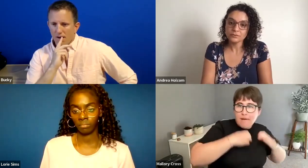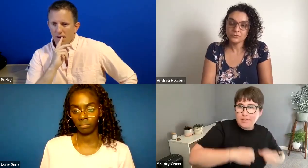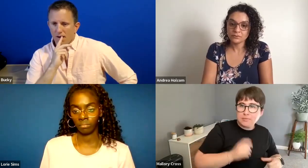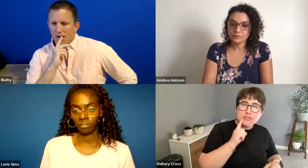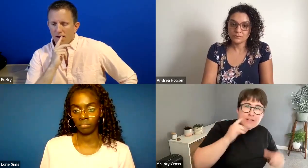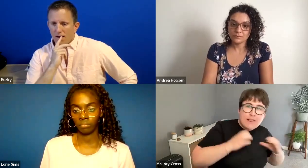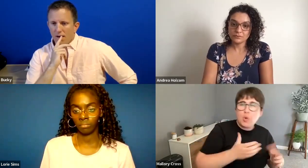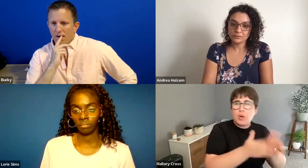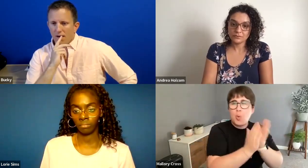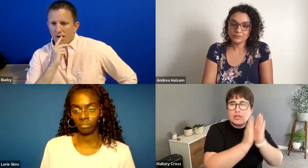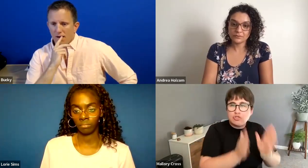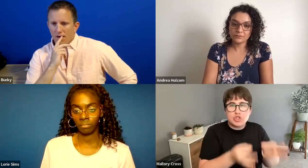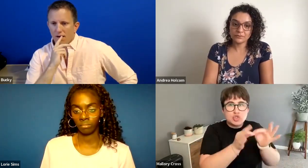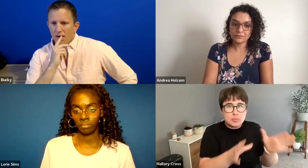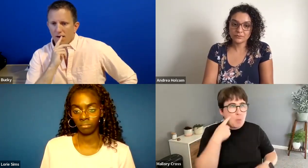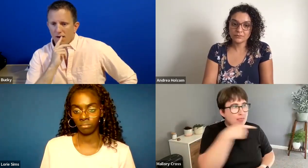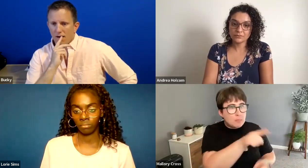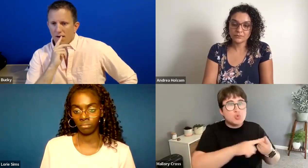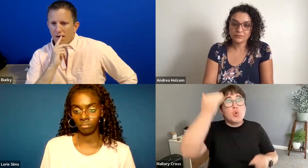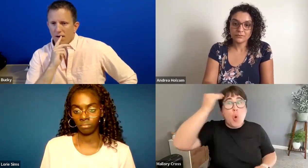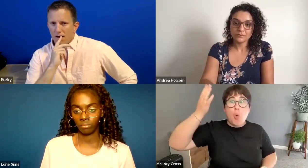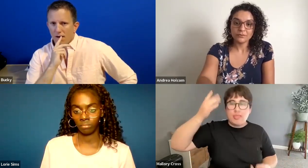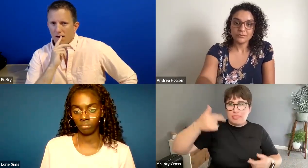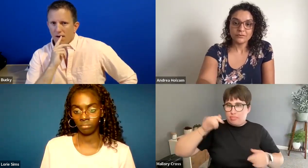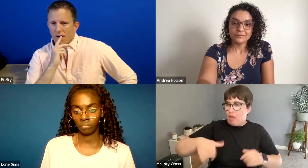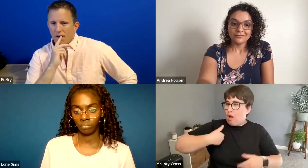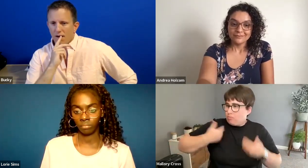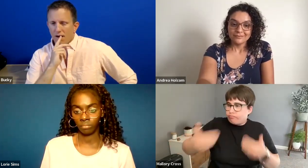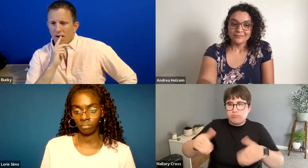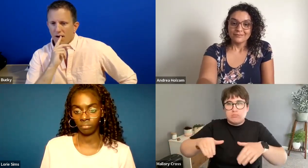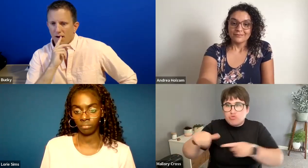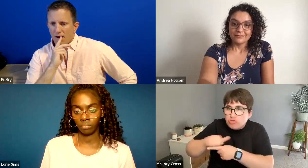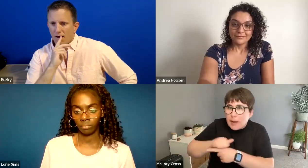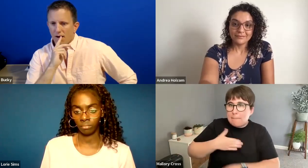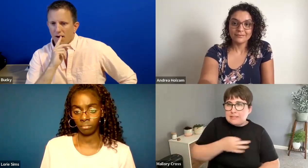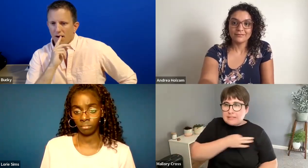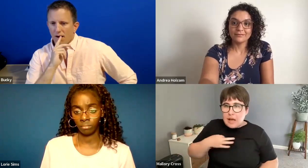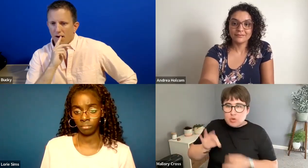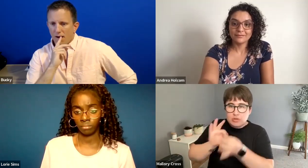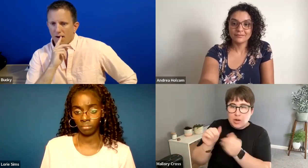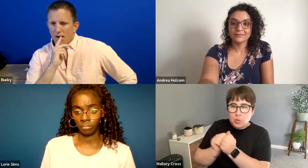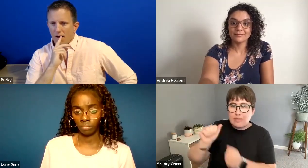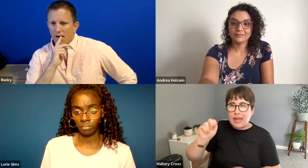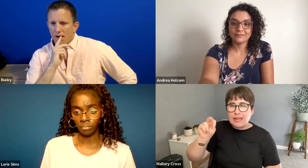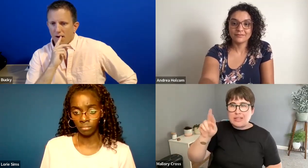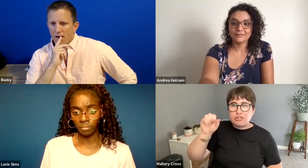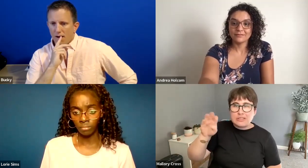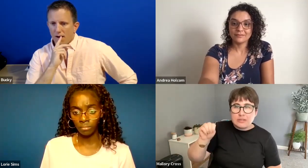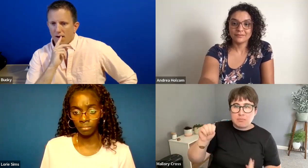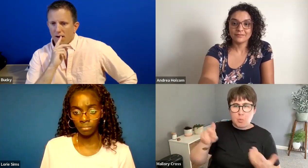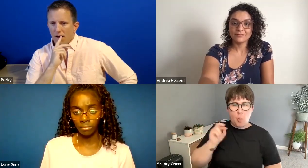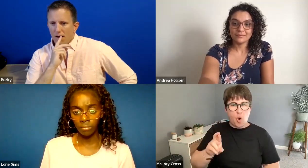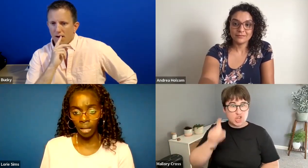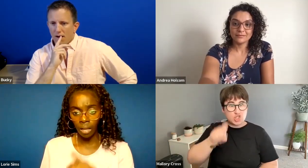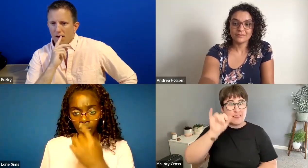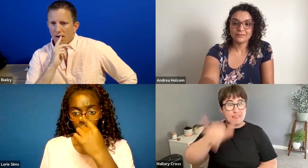everybody know that they're going to host this training? Is it for the consumers? Is it for their interpreters? Is it for them? Why is